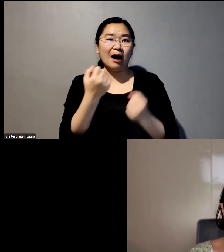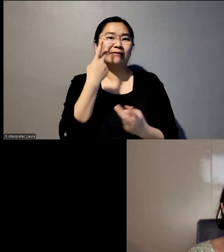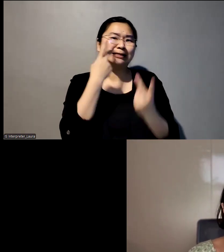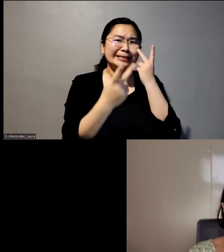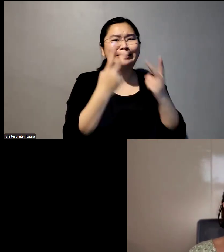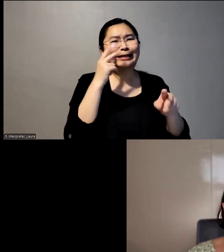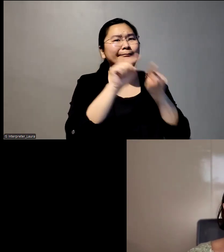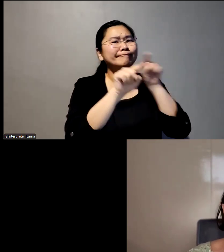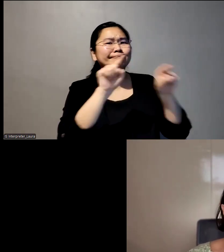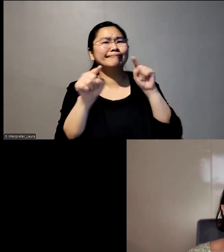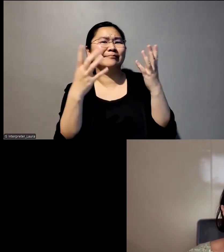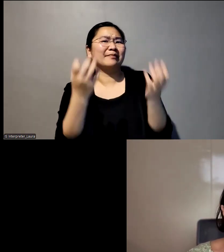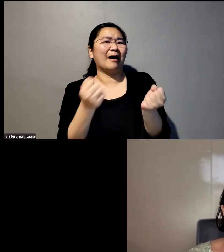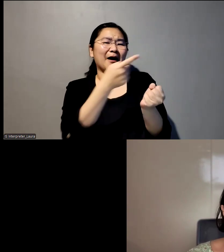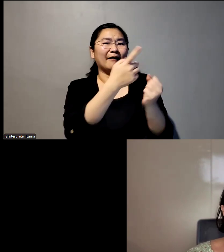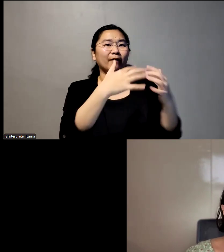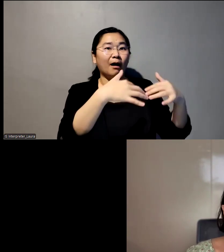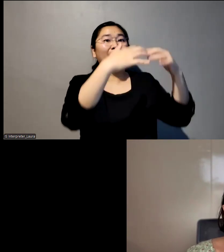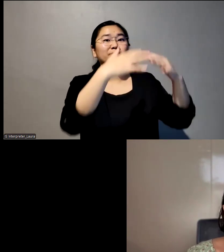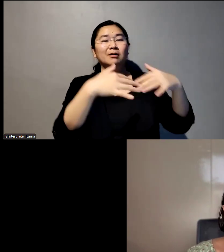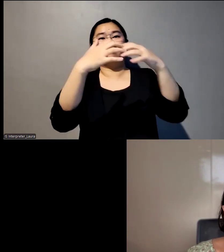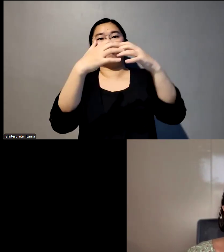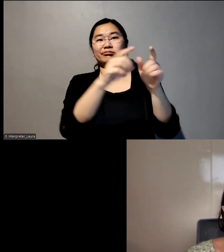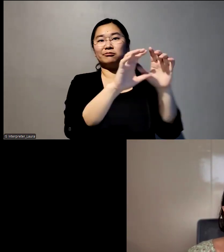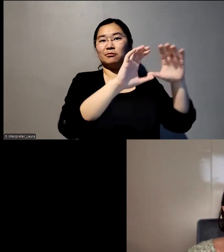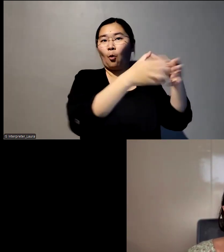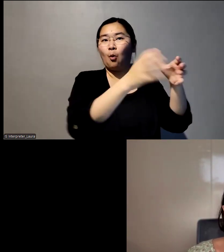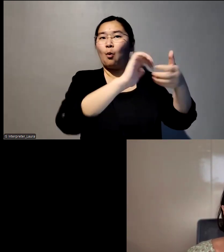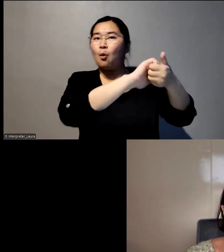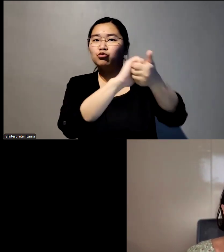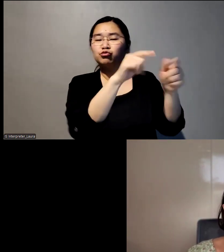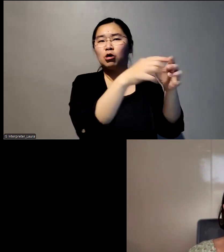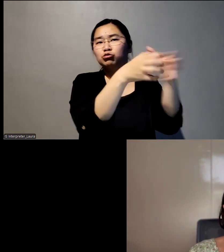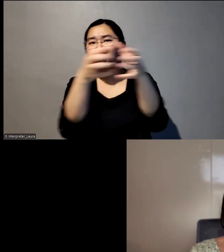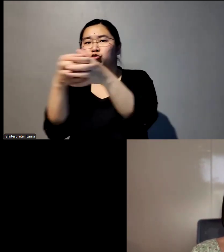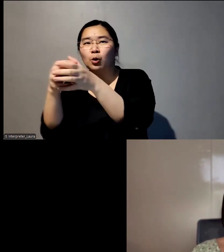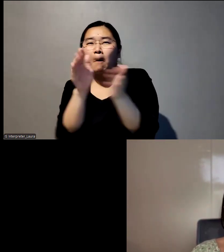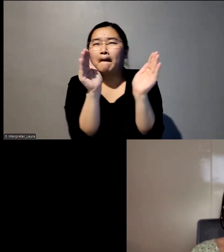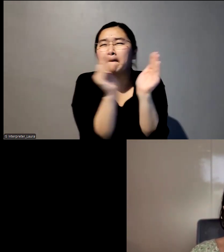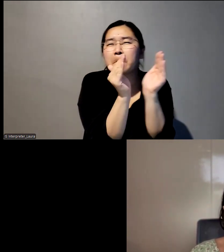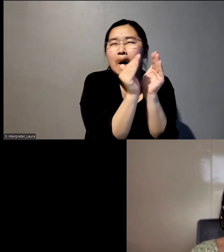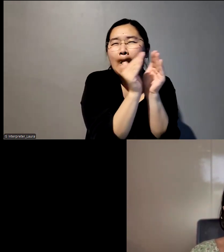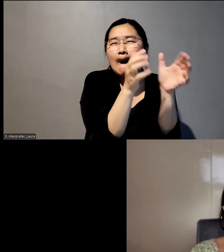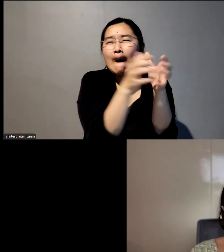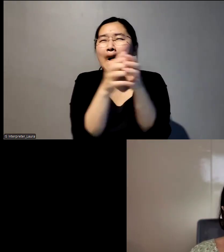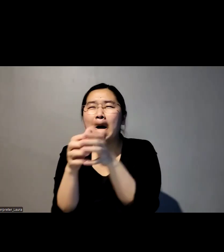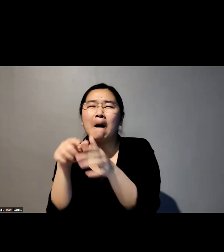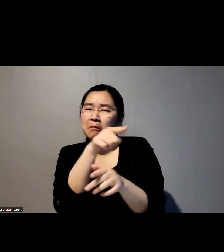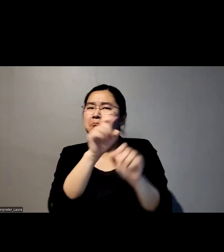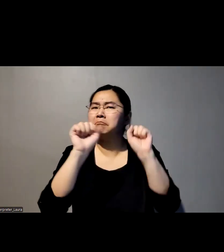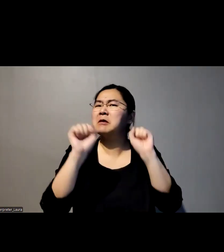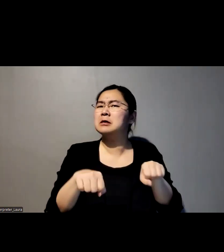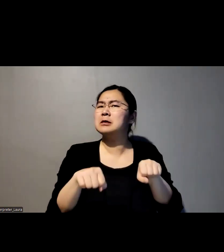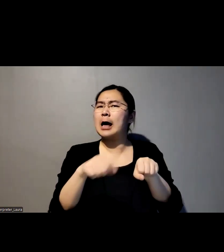thanks. And I think we will have questions in the audience. I'd like to recall to everyone that there is a Q&A box here. So you can use